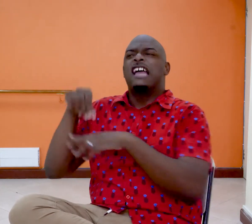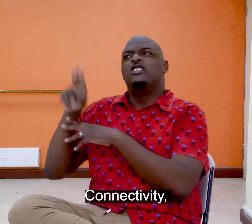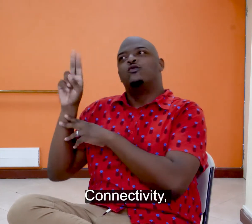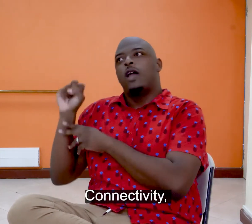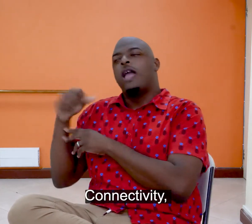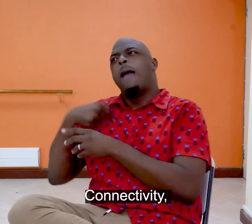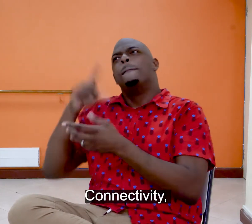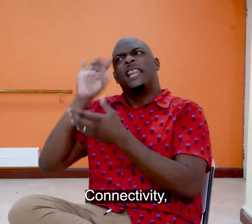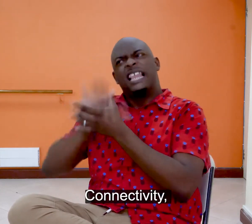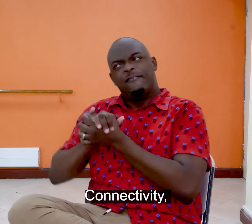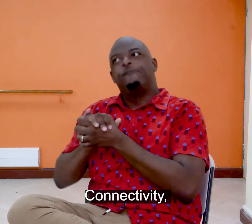Connectivity.